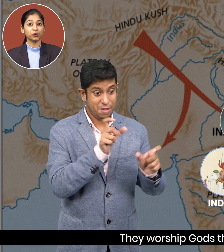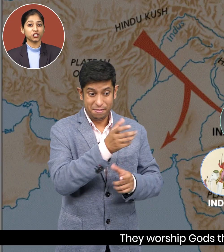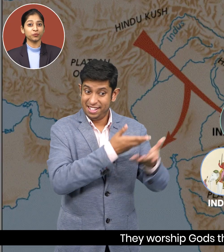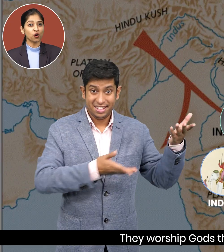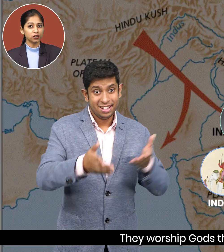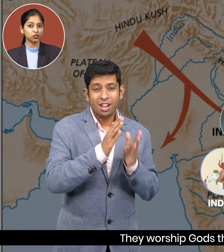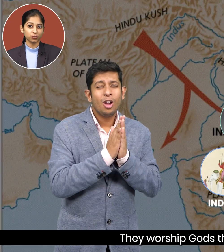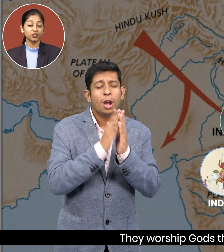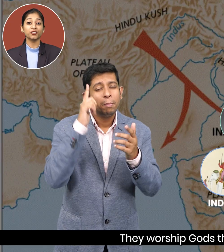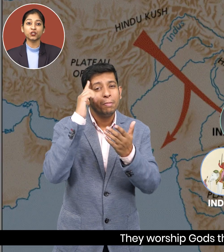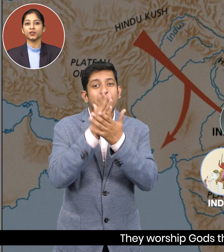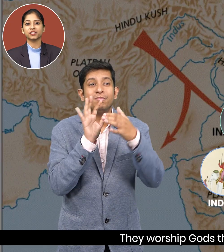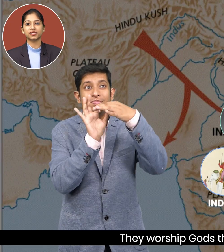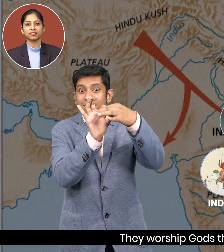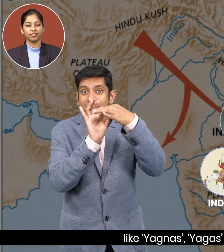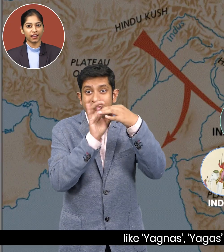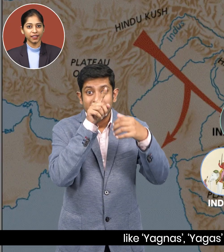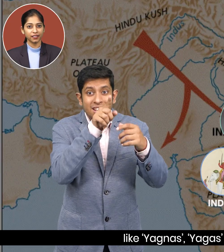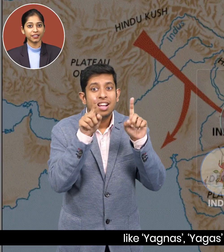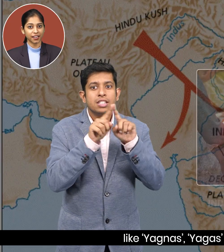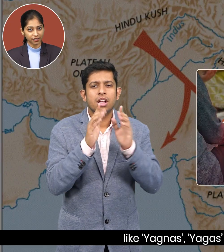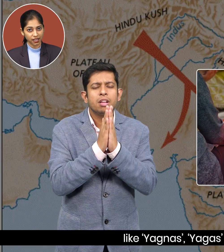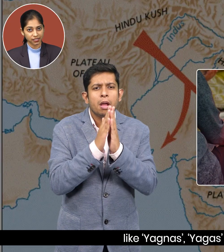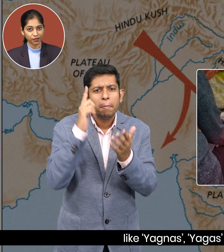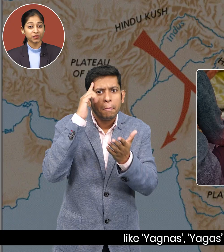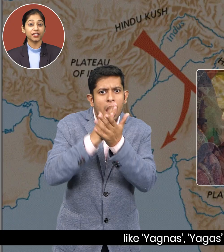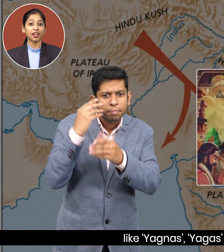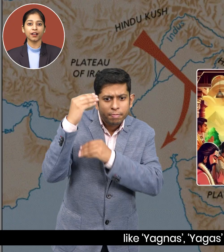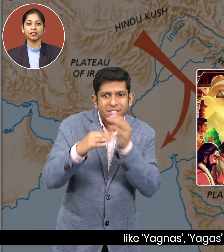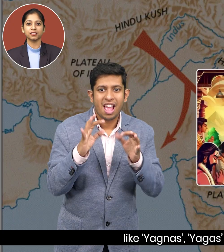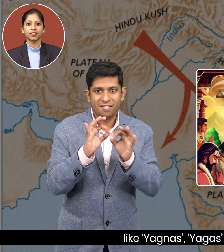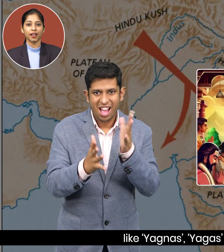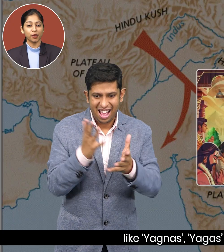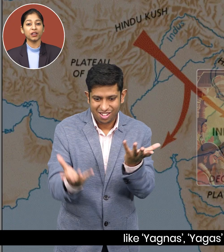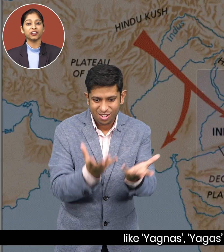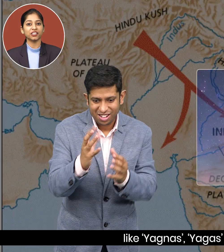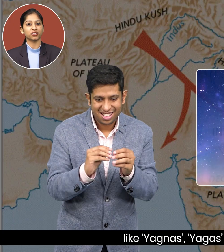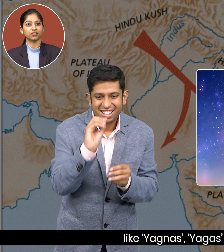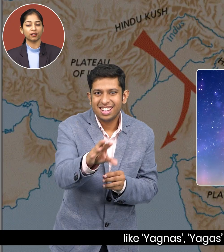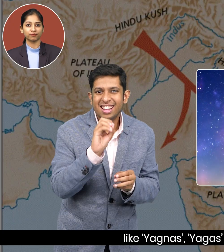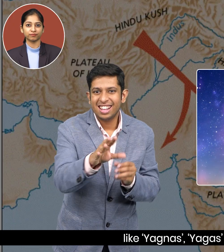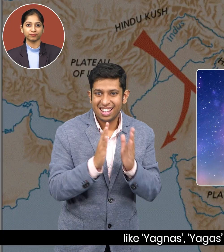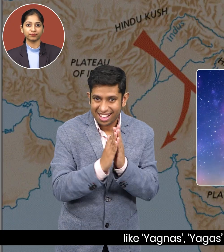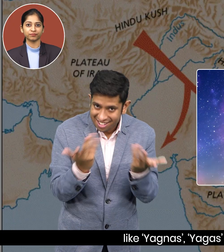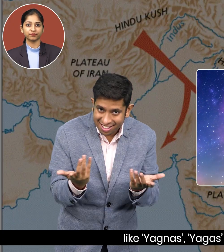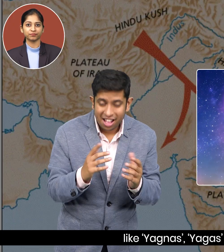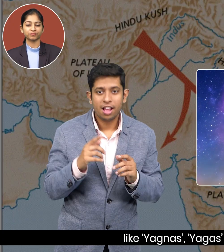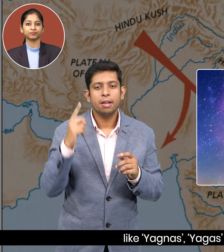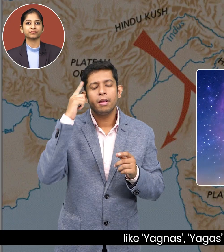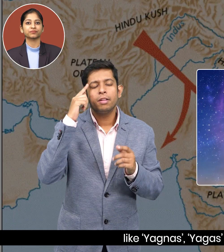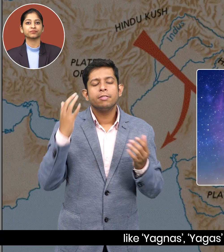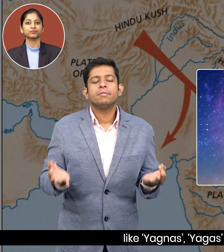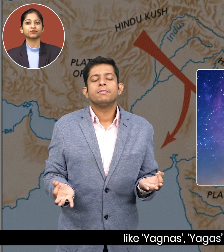They worshipped gods through the rituals like yagnas, yagas, and meditation.